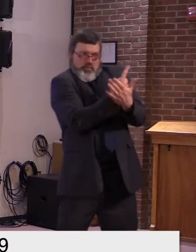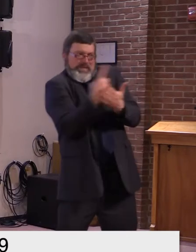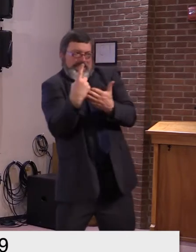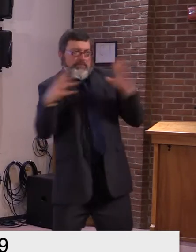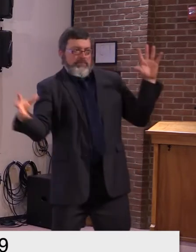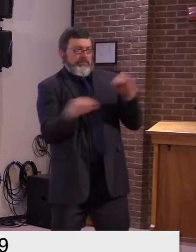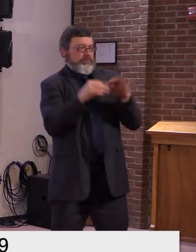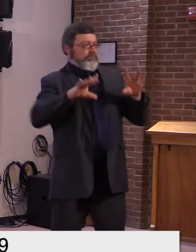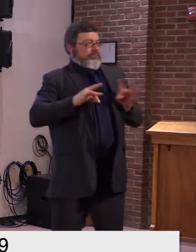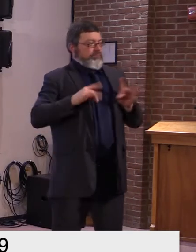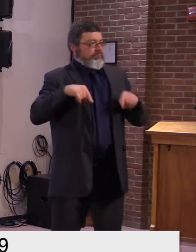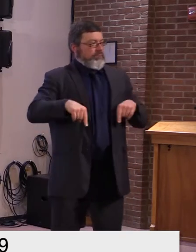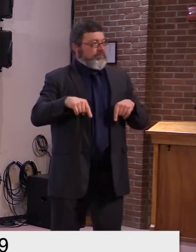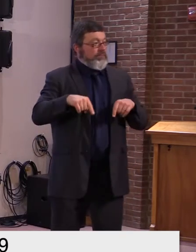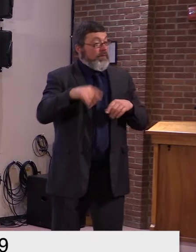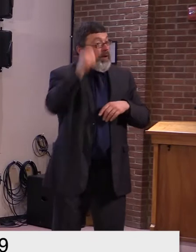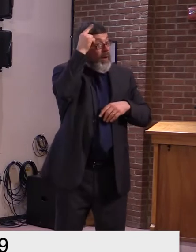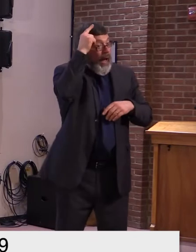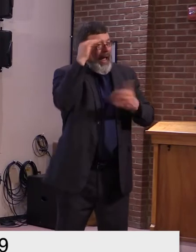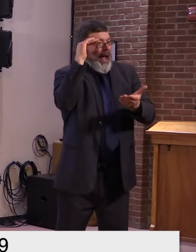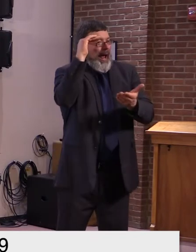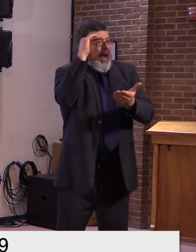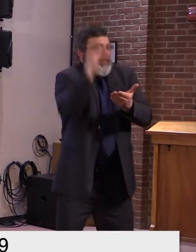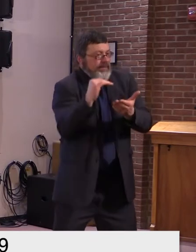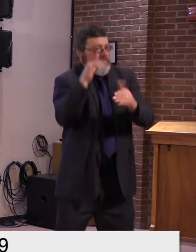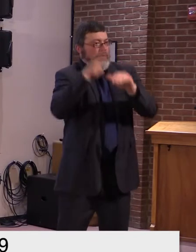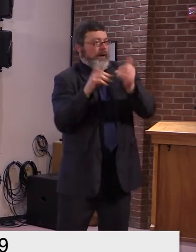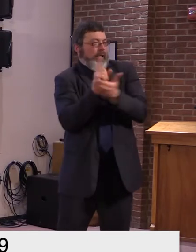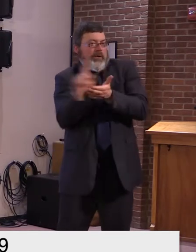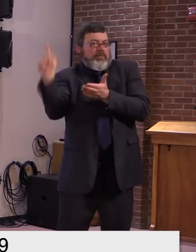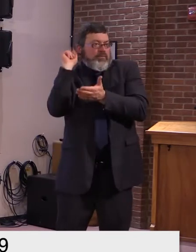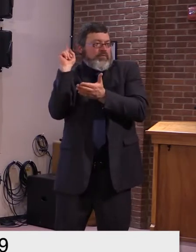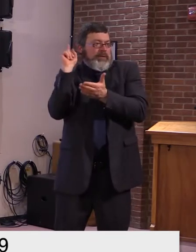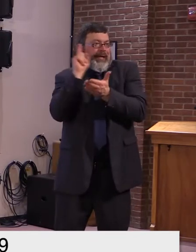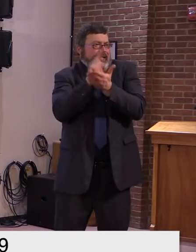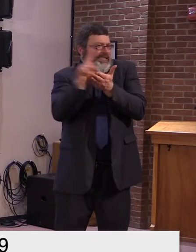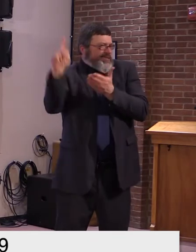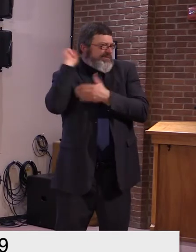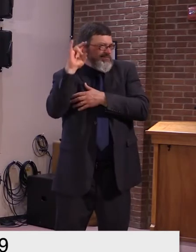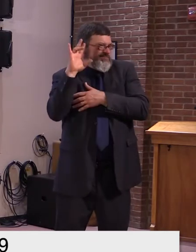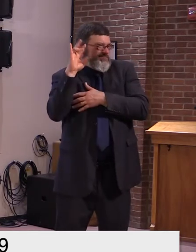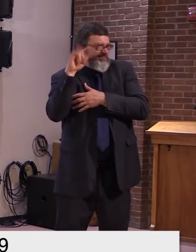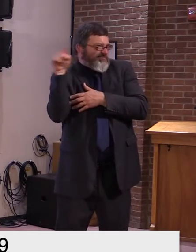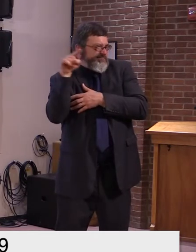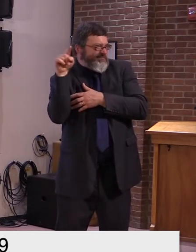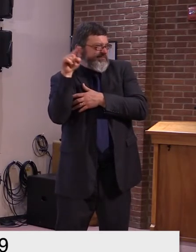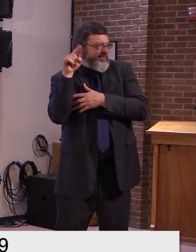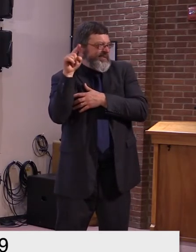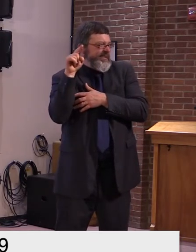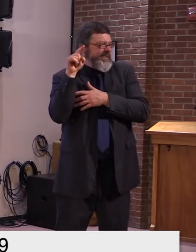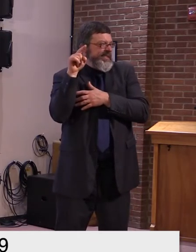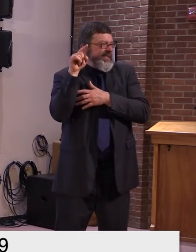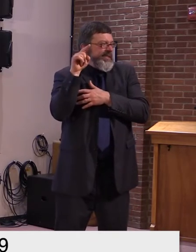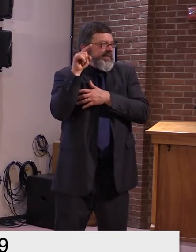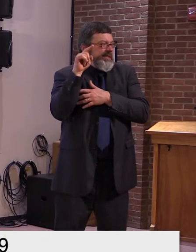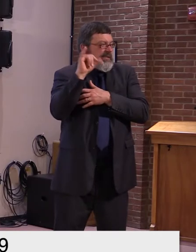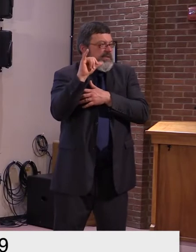rate continues to trend down, with the 7-day average below 2% for the first time in